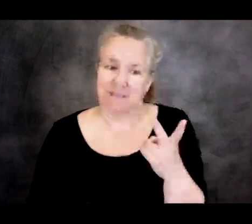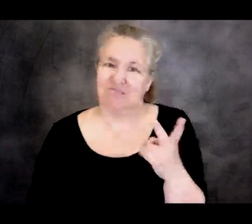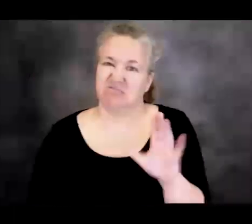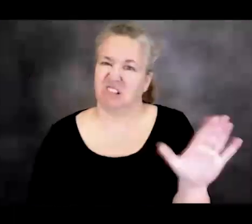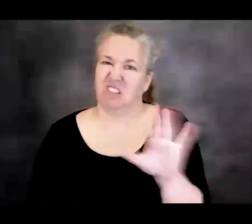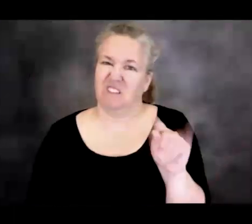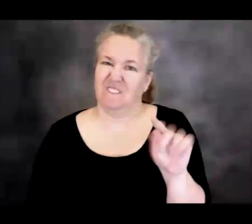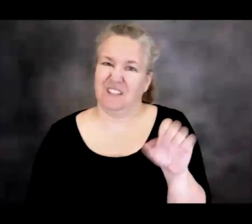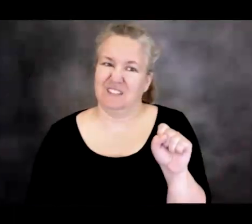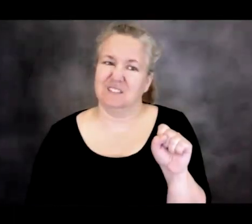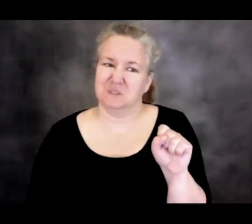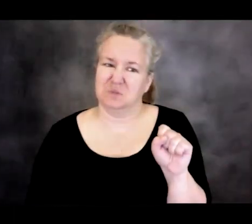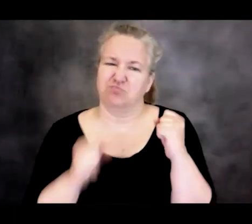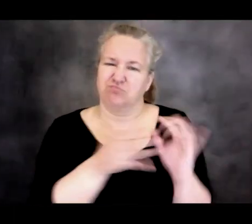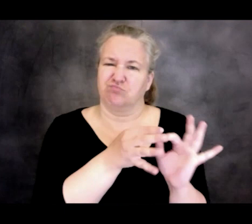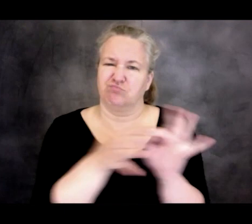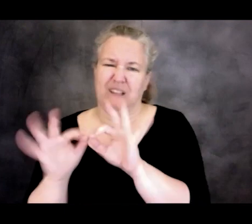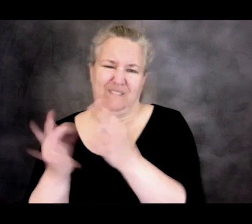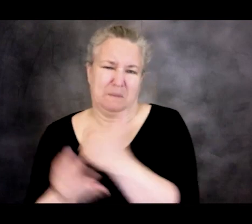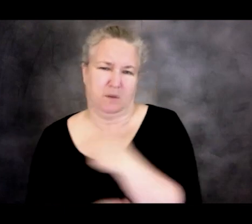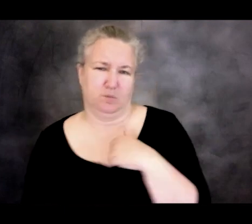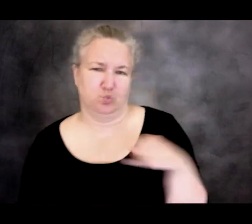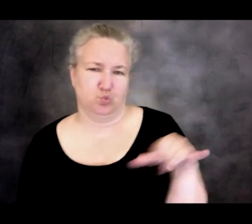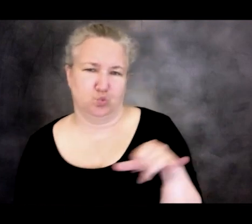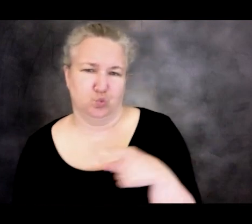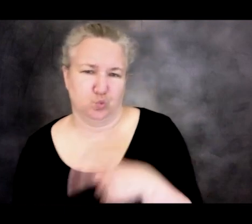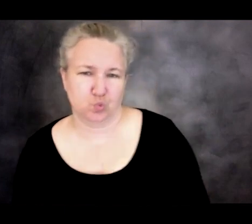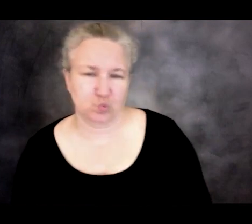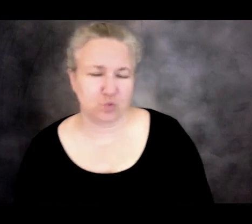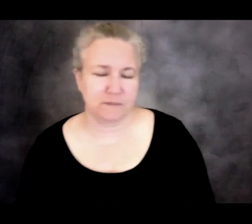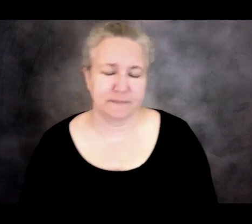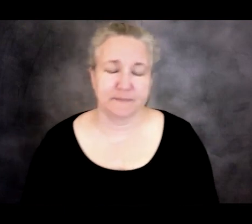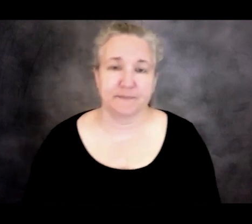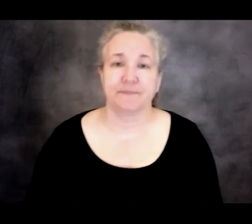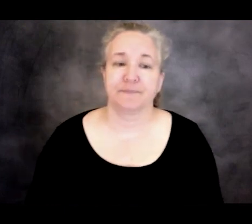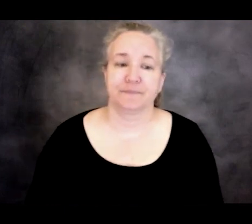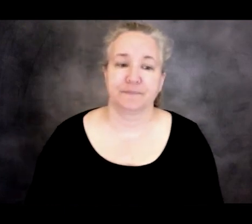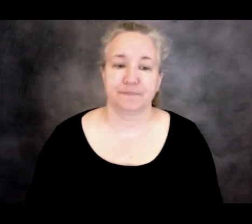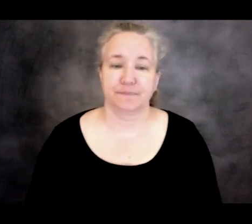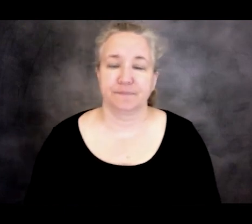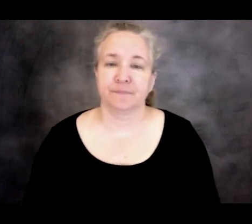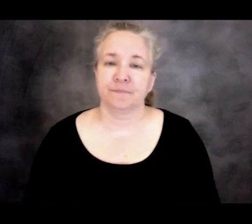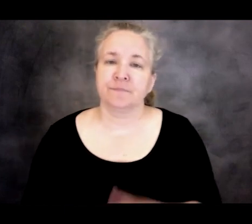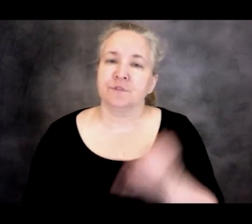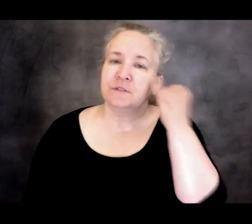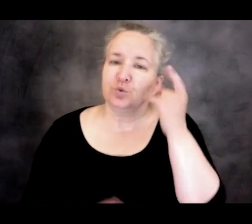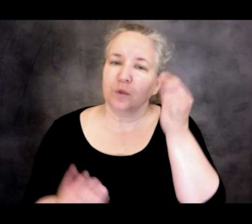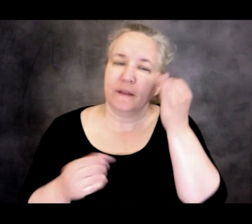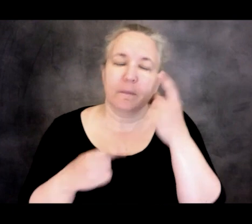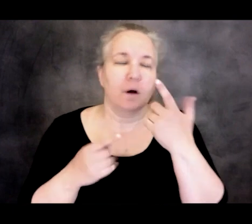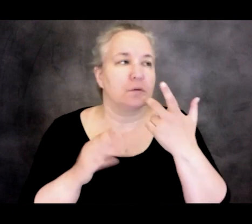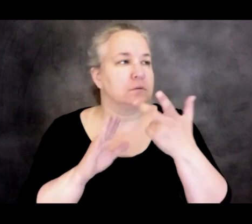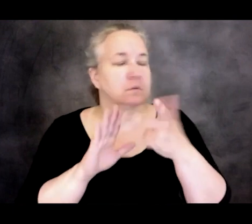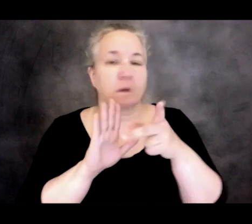fates are very strongly tied to their family members. And so we think about a policy,